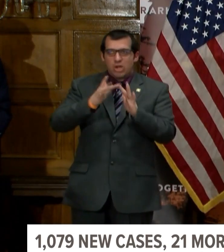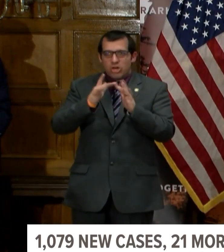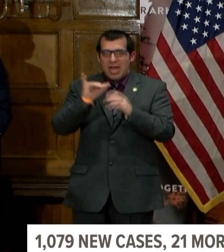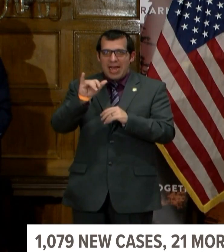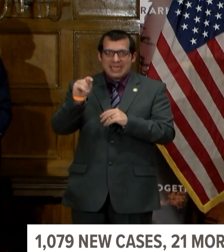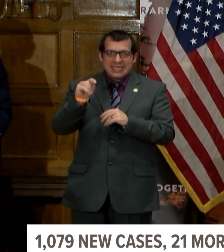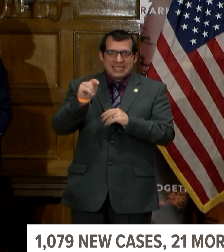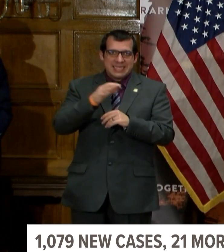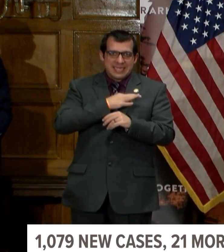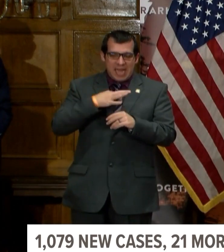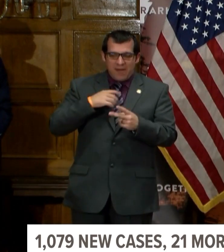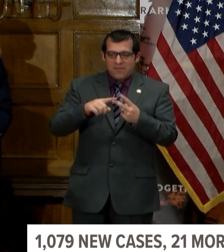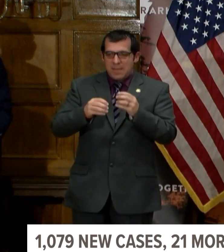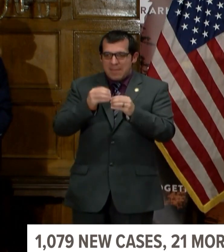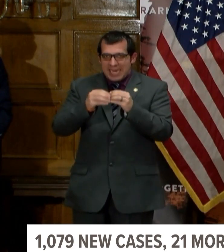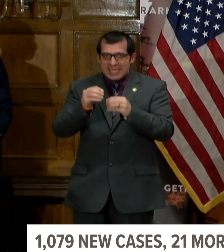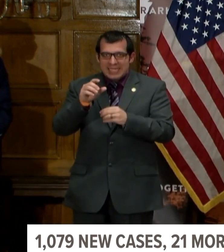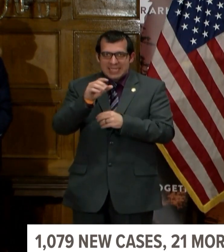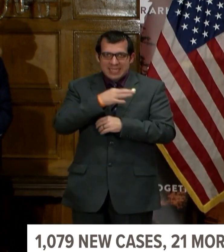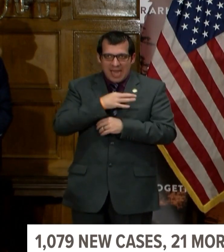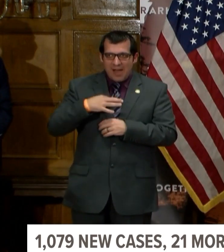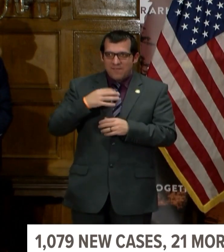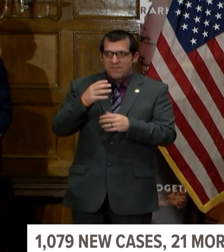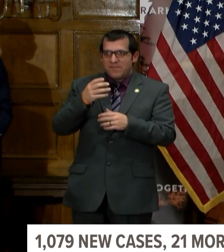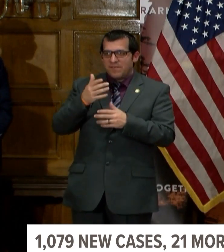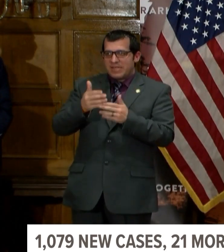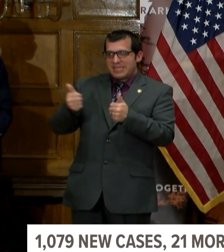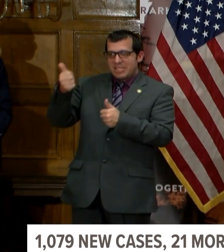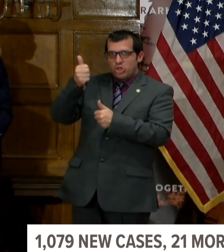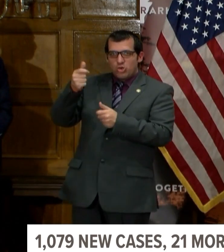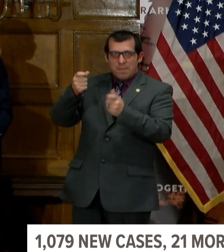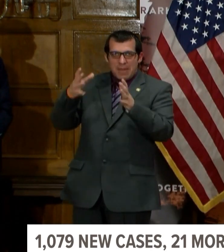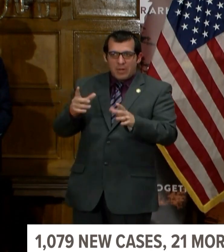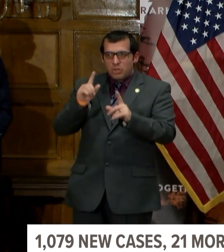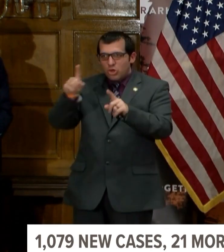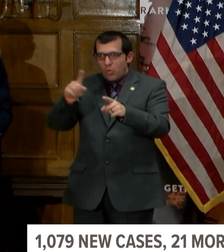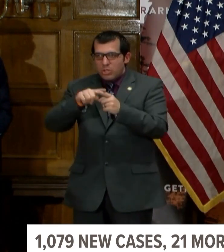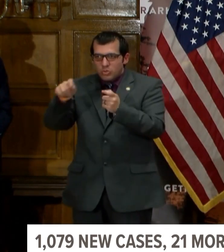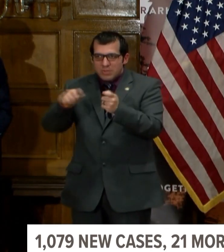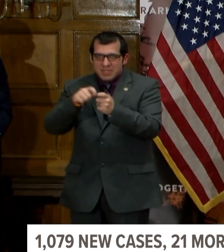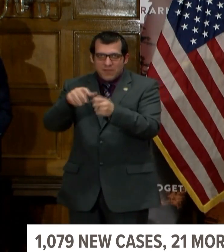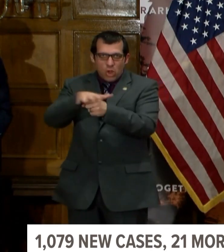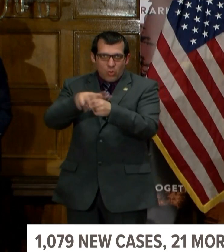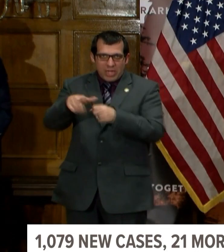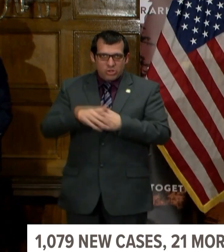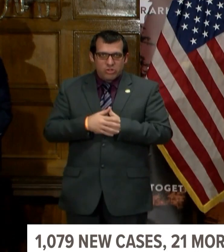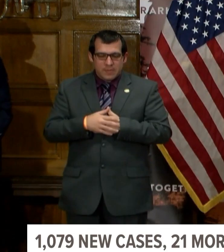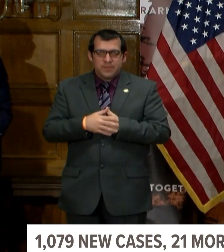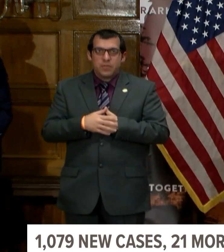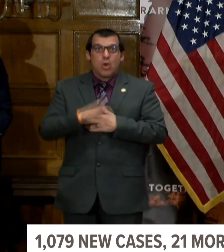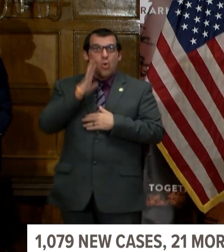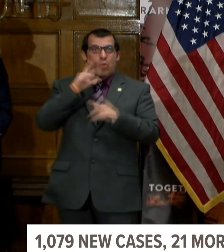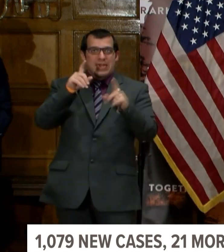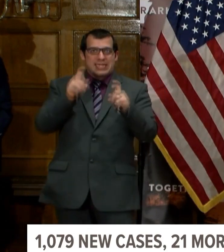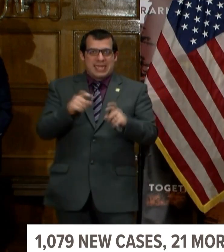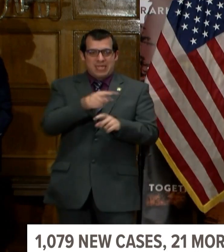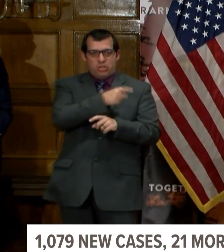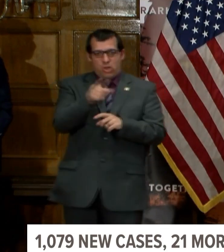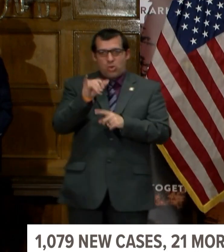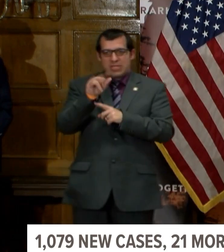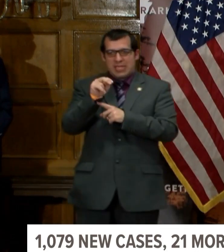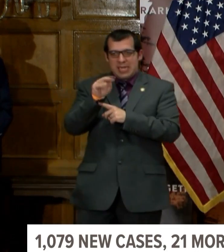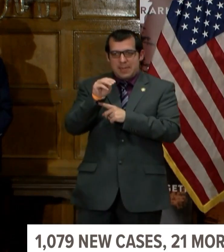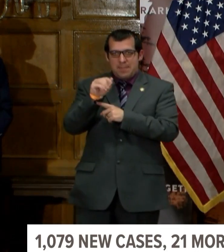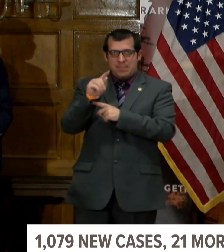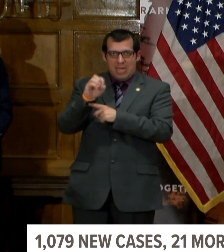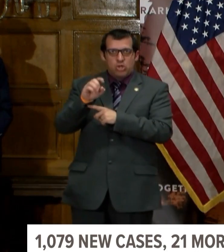maintenance staff, and senior management who may be going to a particular location. We'll also be testing inmates, as the Governor